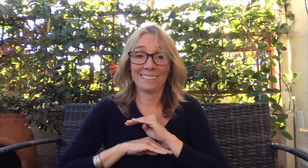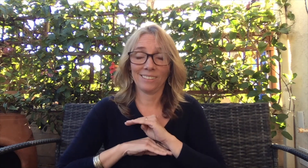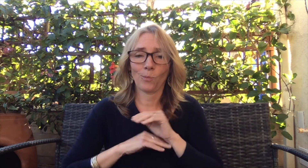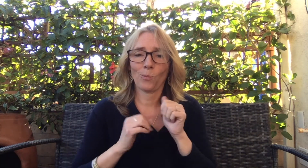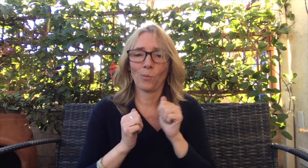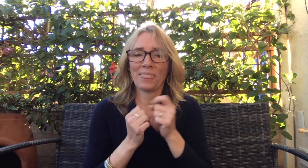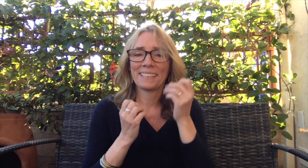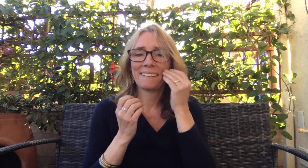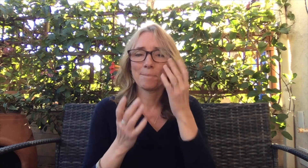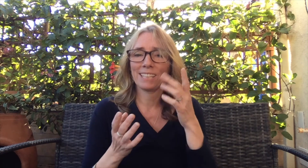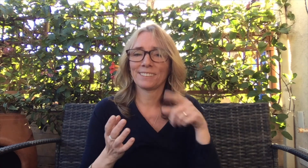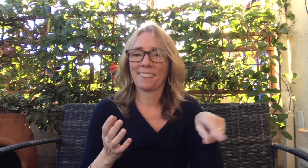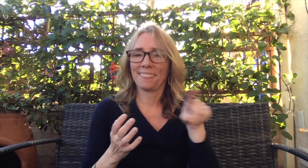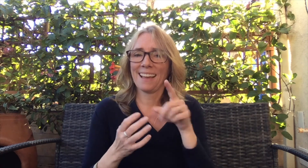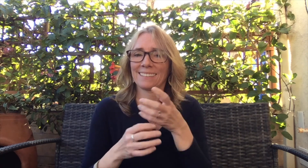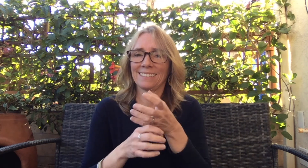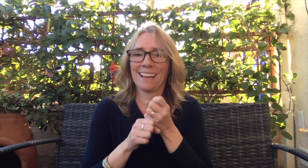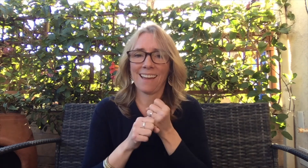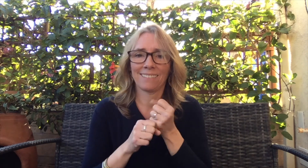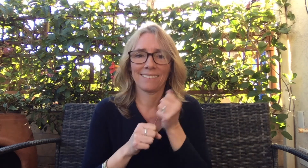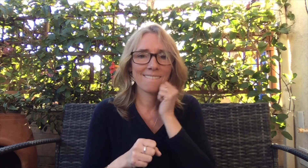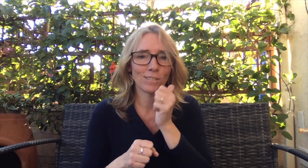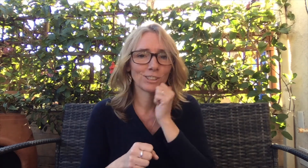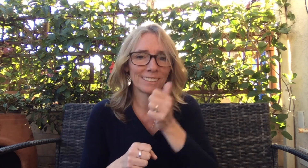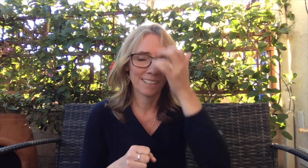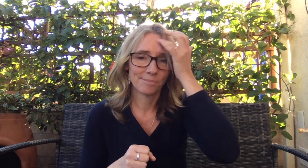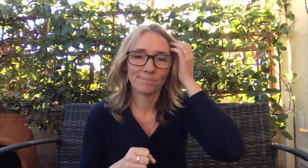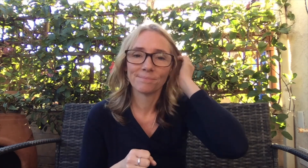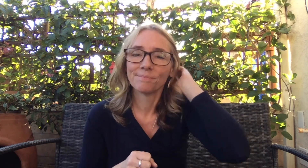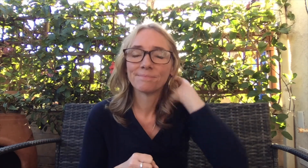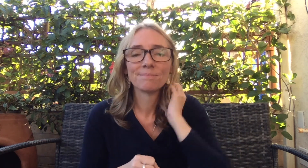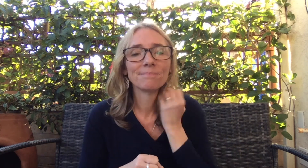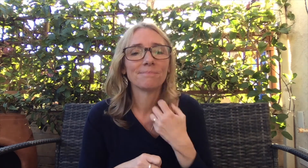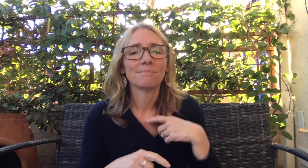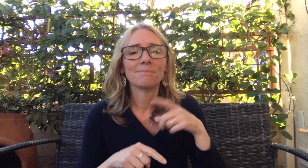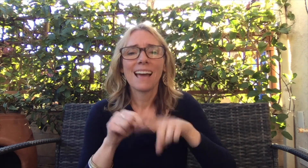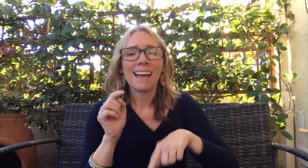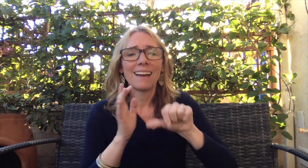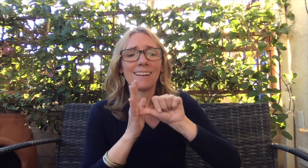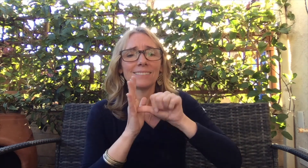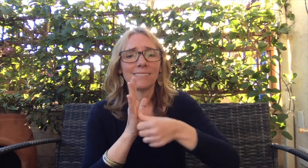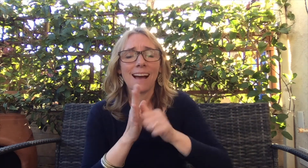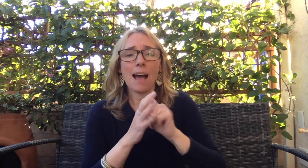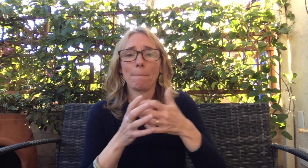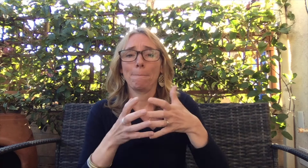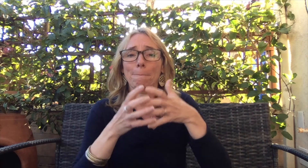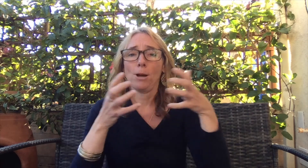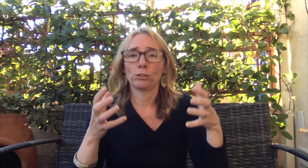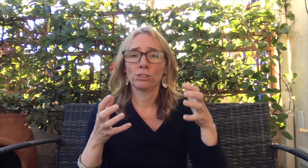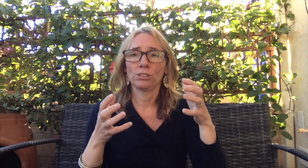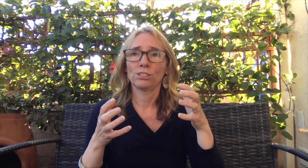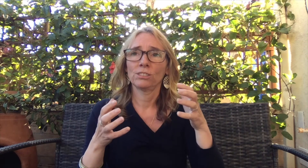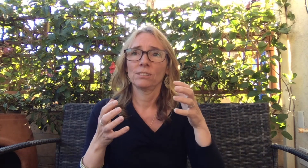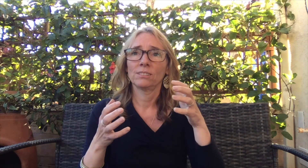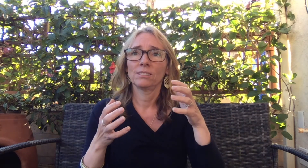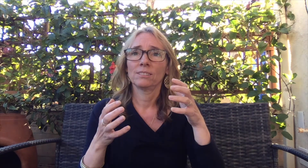It's important that we see our children happy and content with the information that they receive every day. I can't stress this